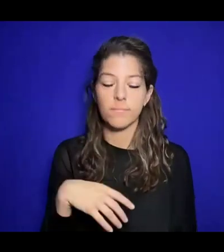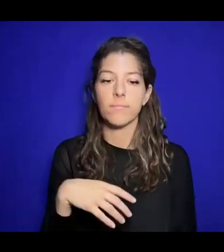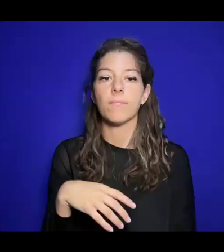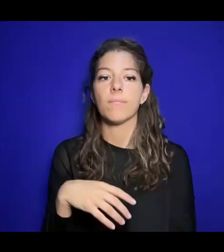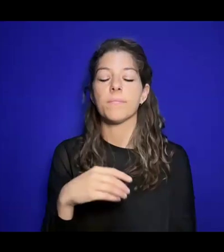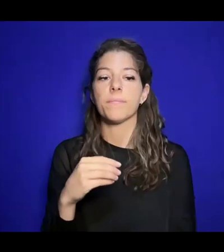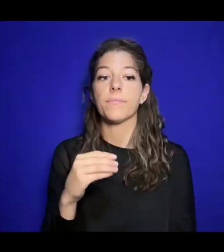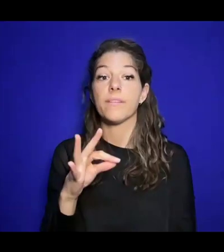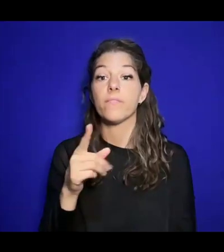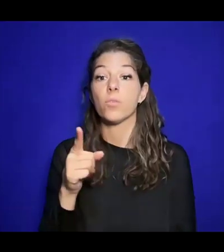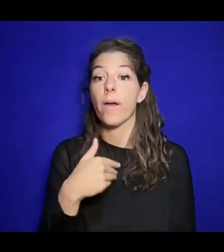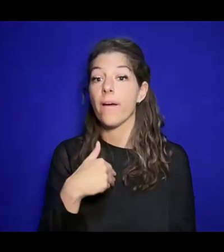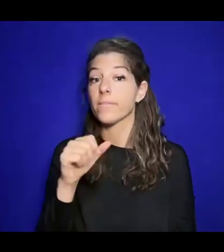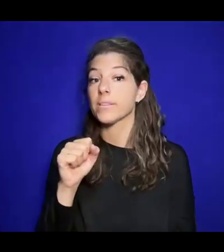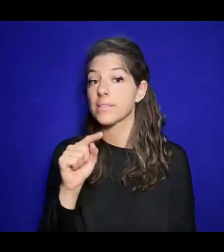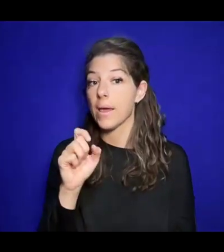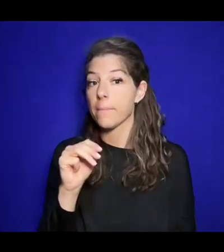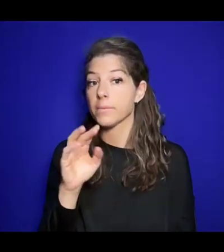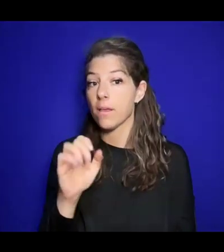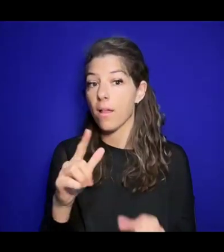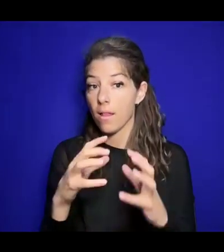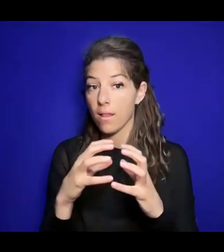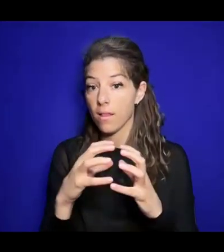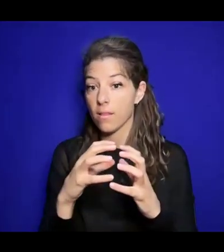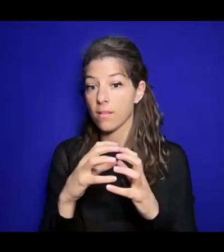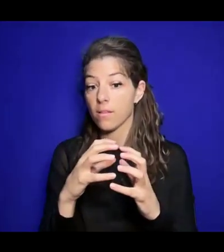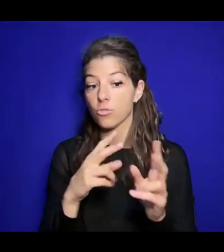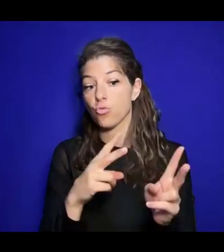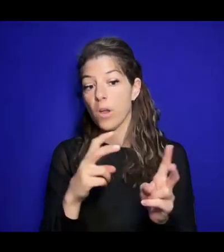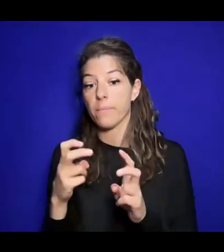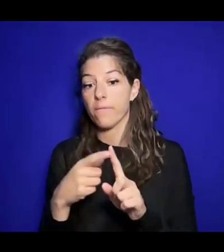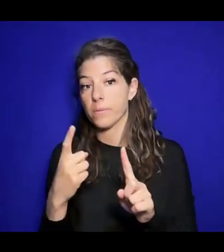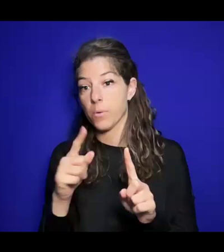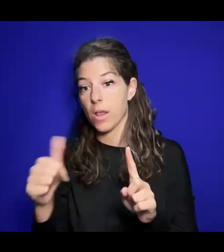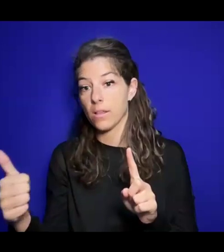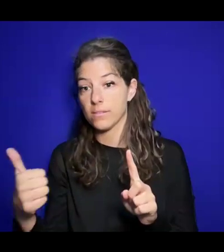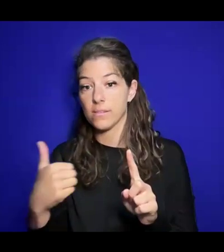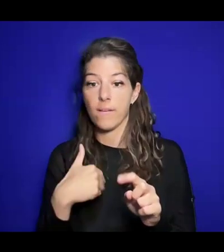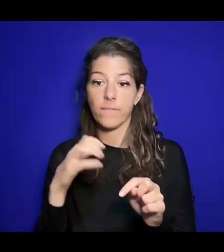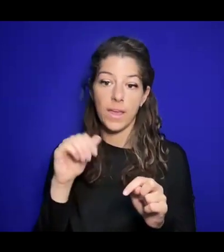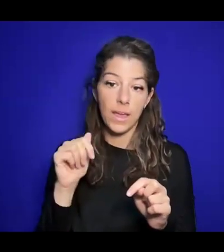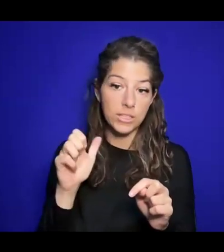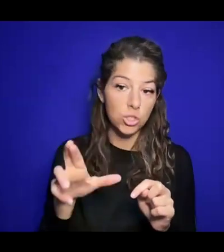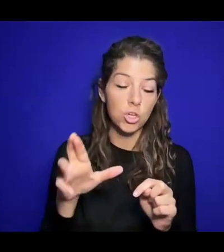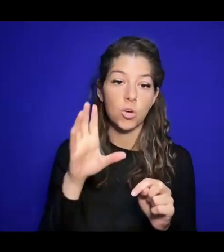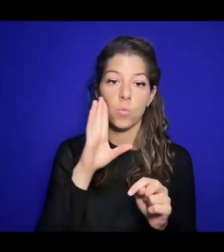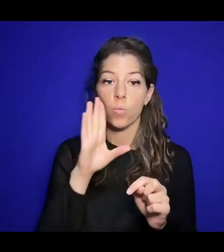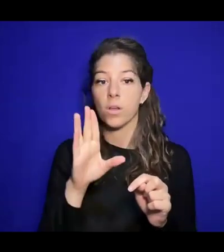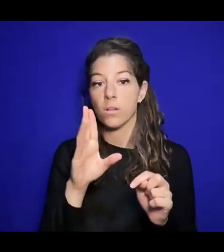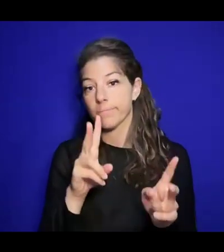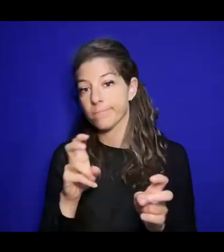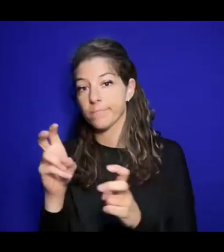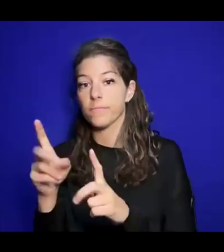So if you got a stem cell transplant from somebody else, like, if you have cancer, they'll give you a stem cell transplant